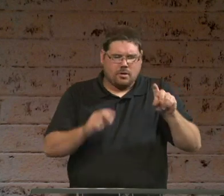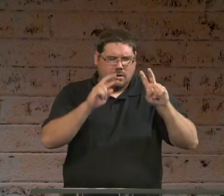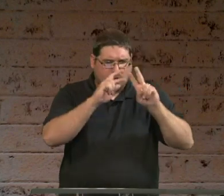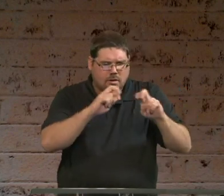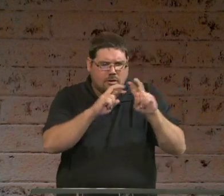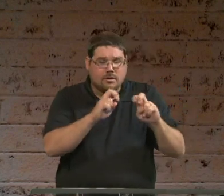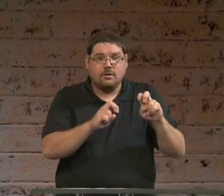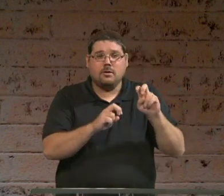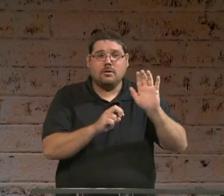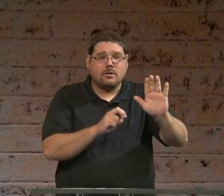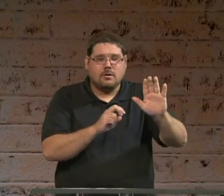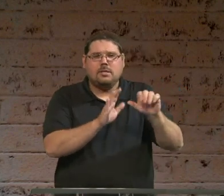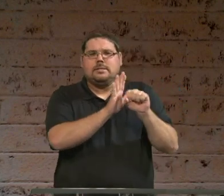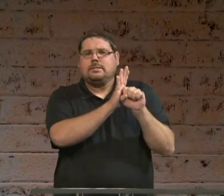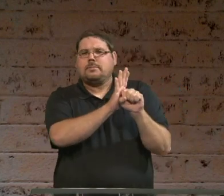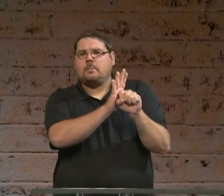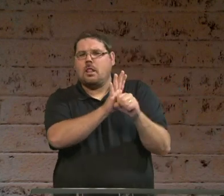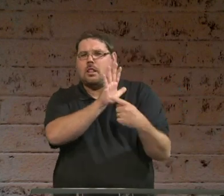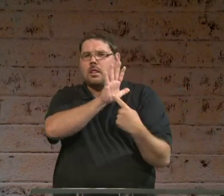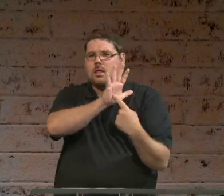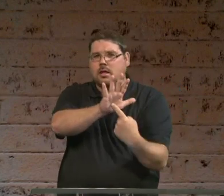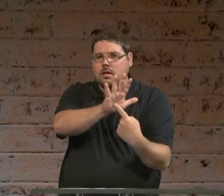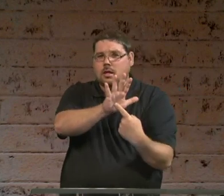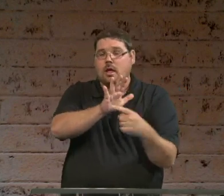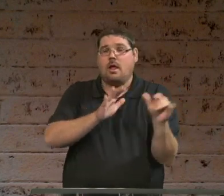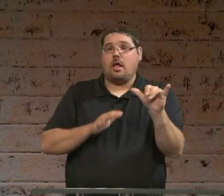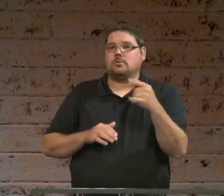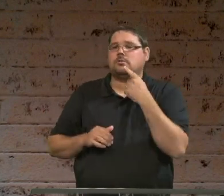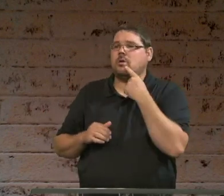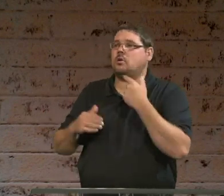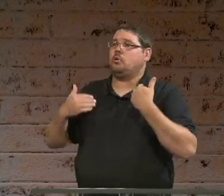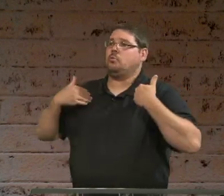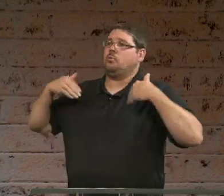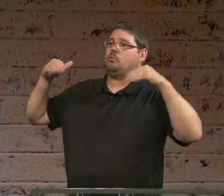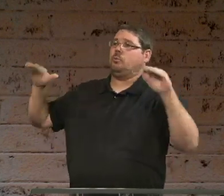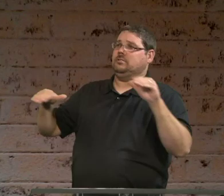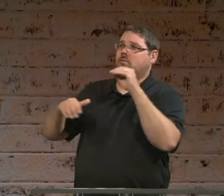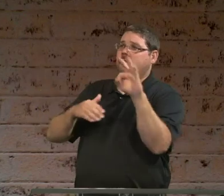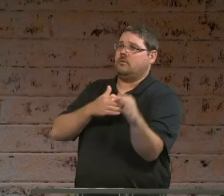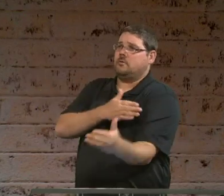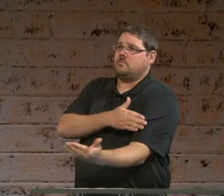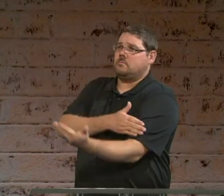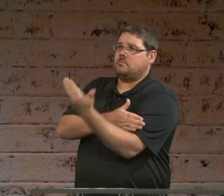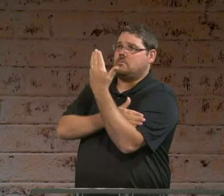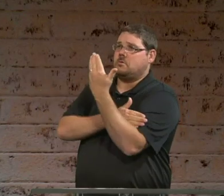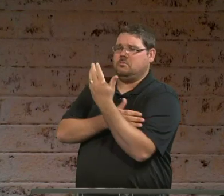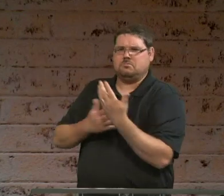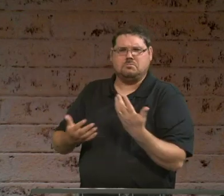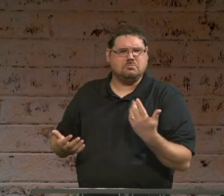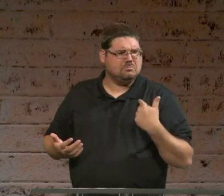poetry. And so you have to look at that as symbolism. So the wings of the